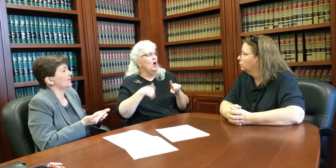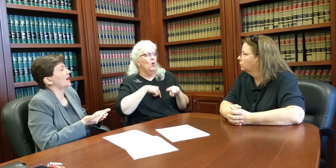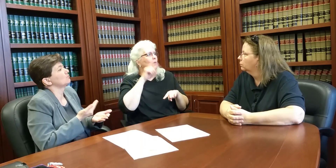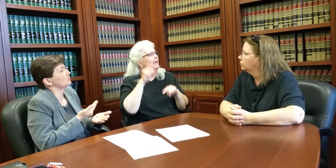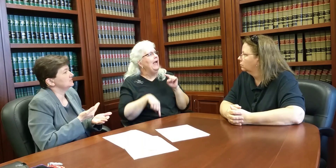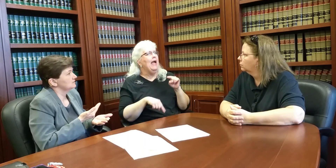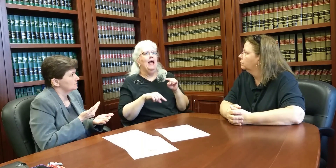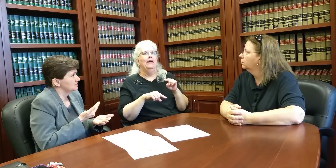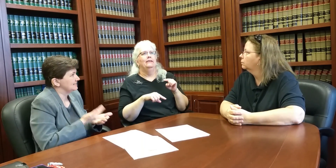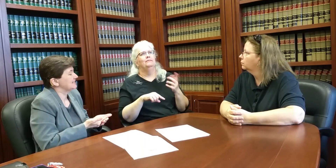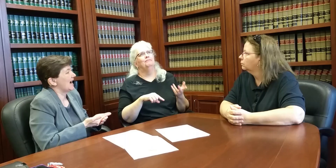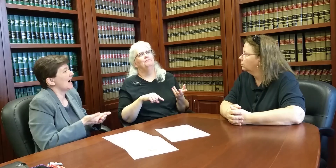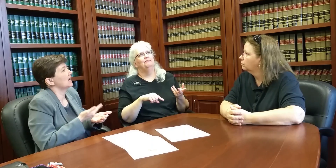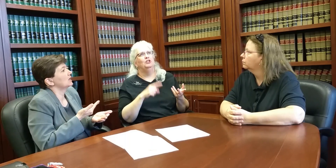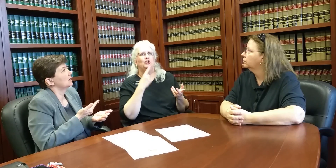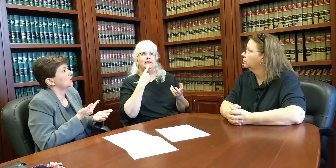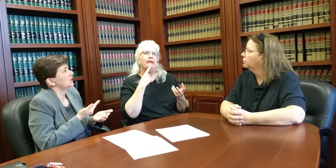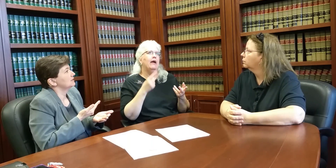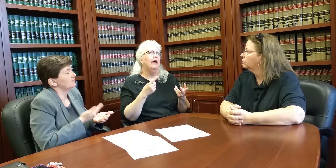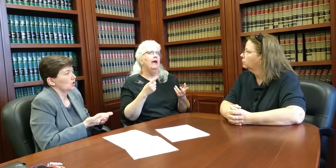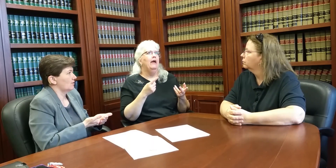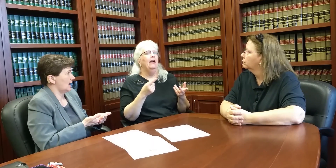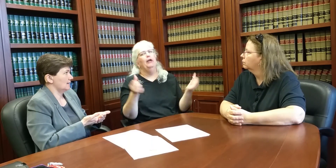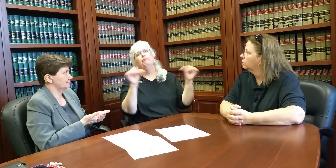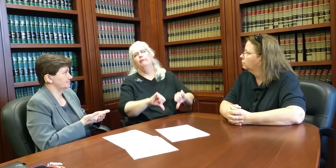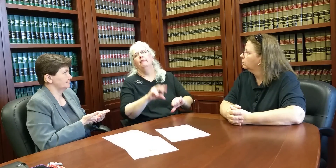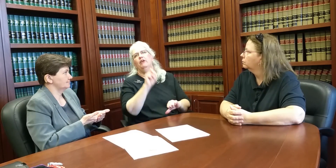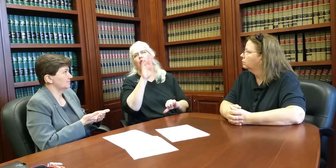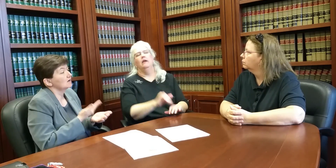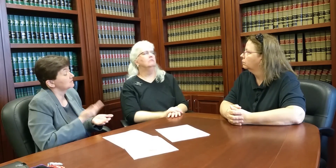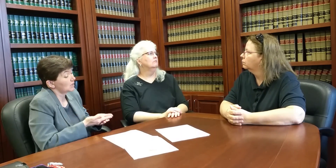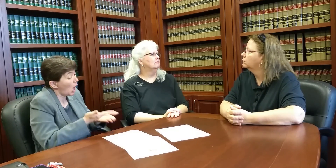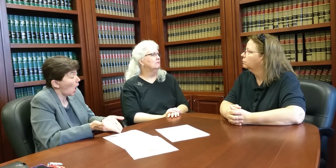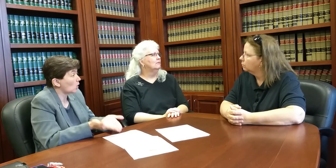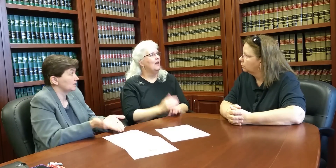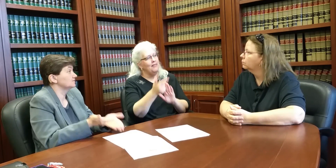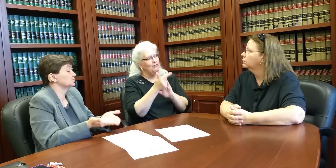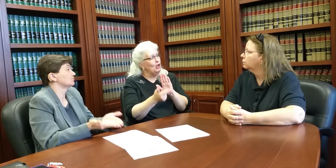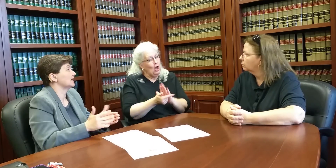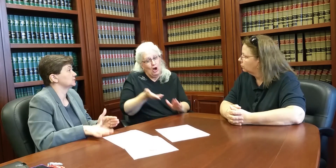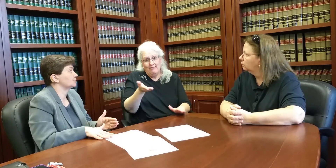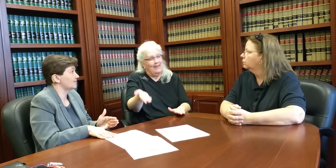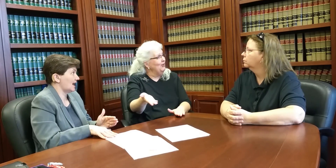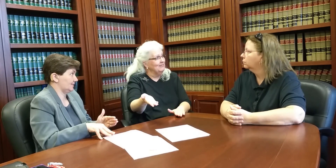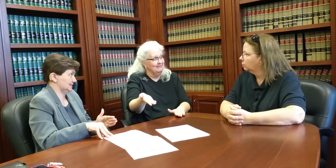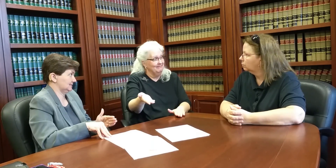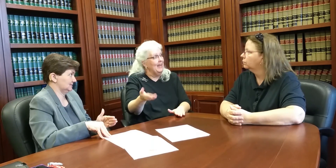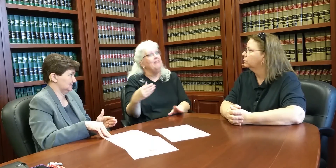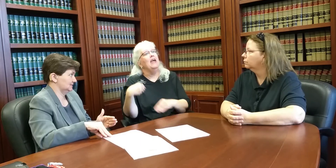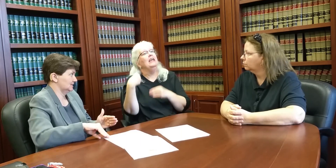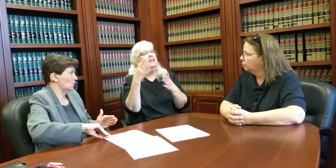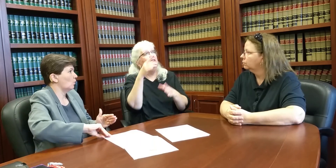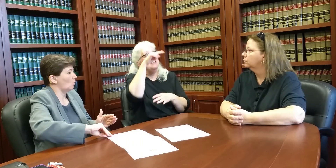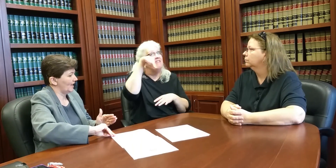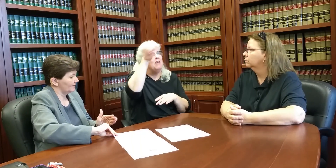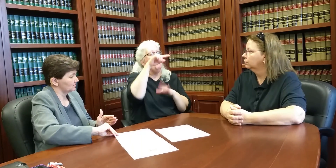out deny BRI because the law gives them the right to provide it. What we have to